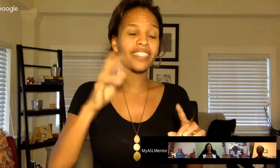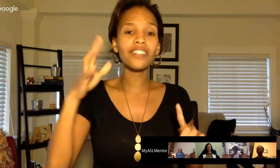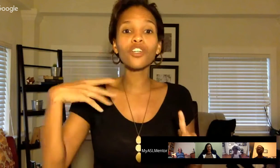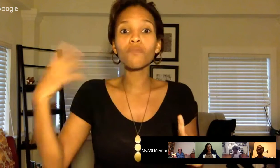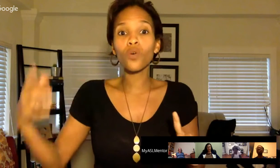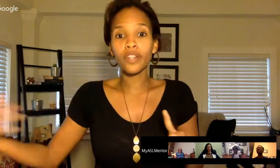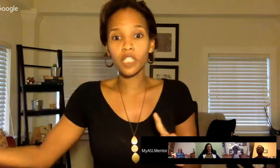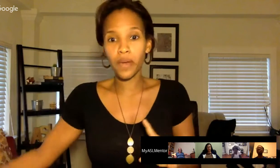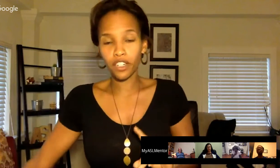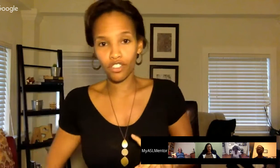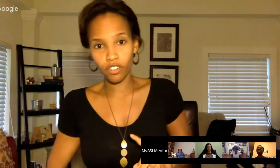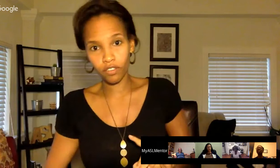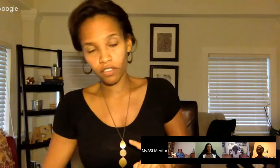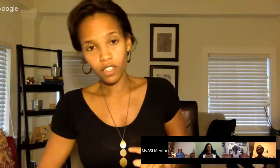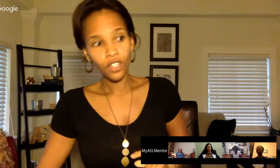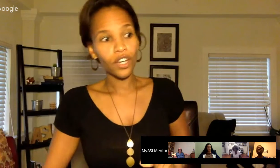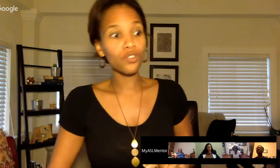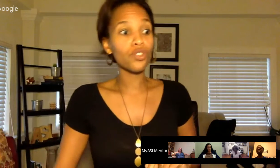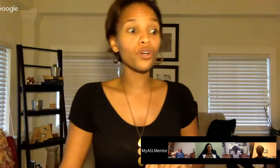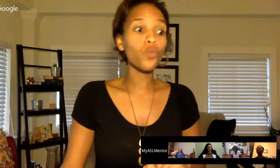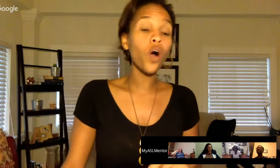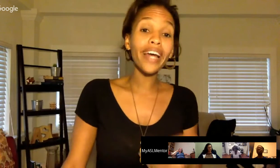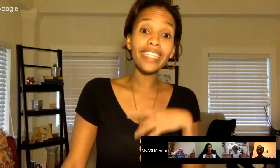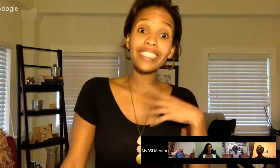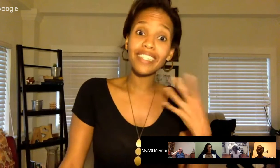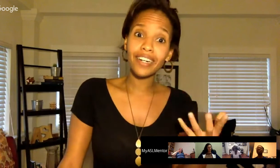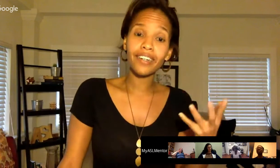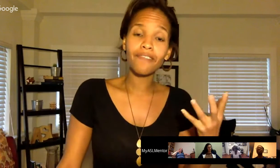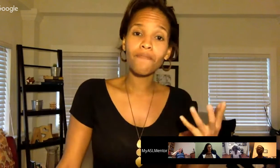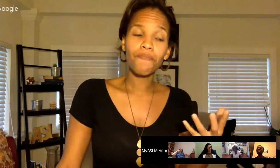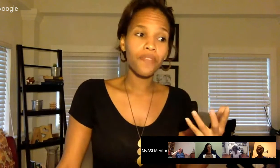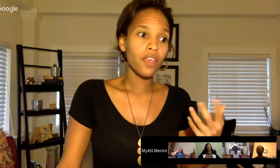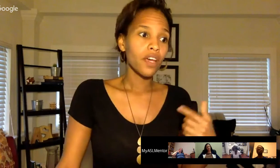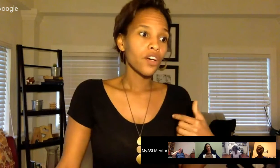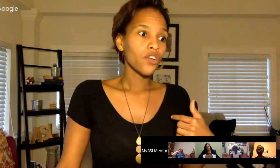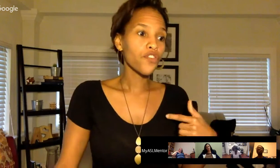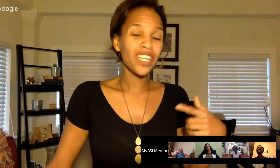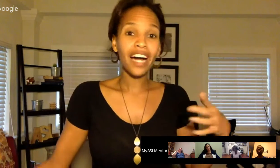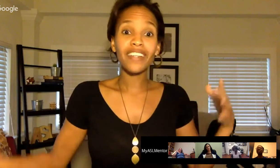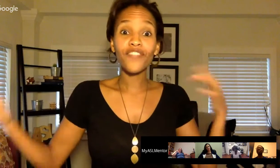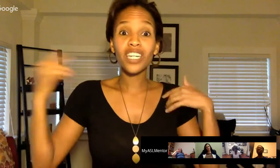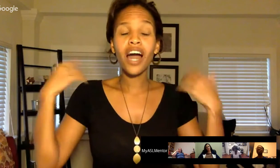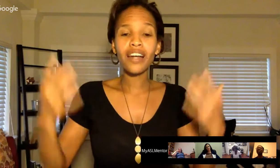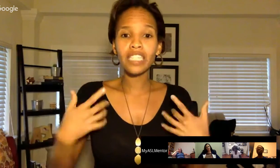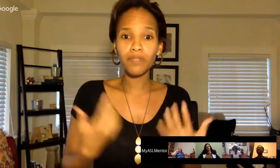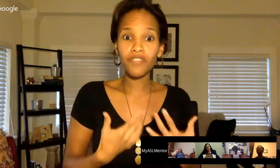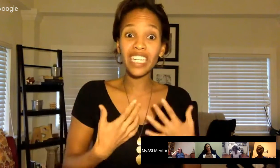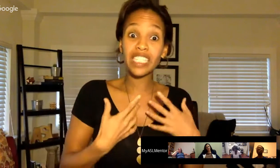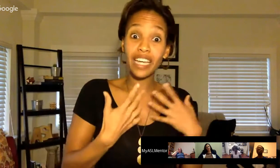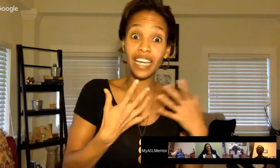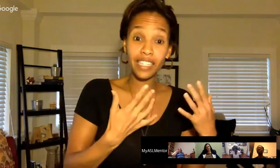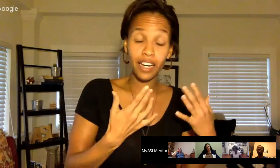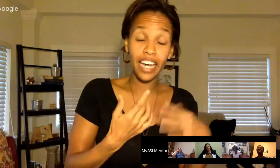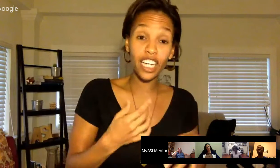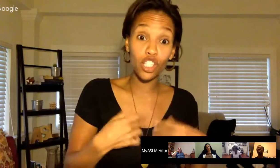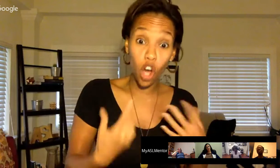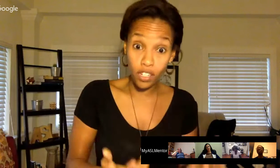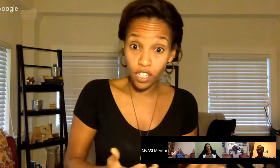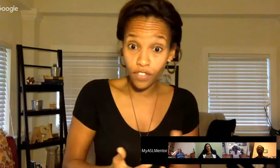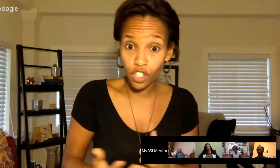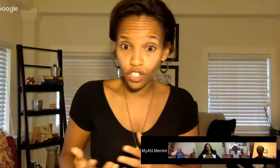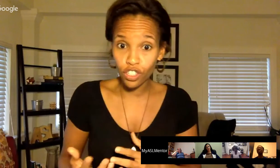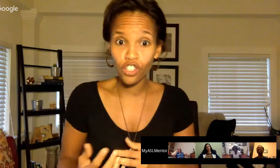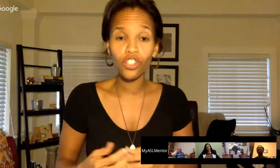says consider more expansion. And so one idea for the concept of